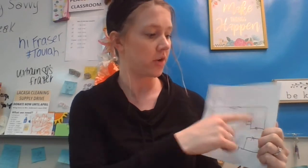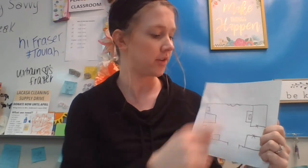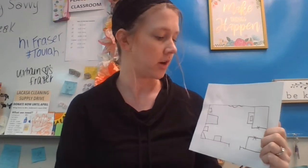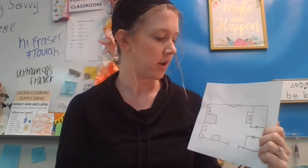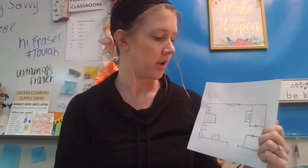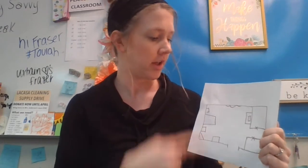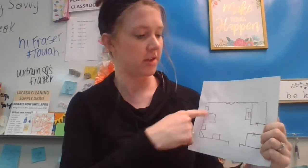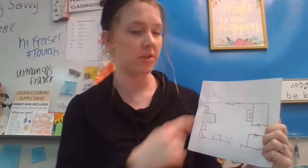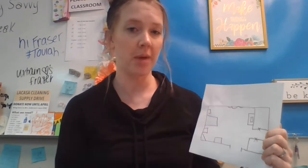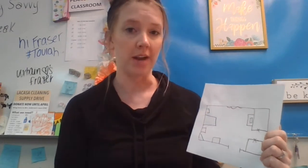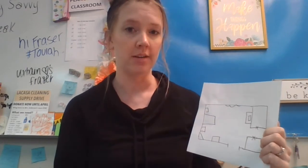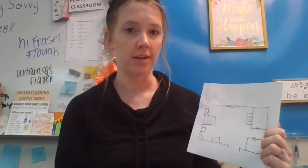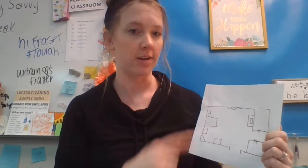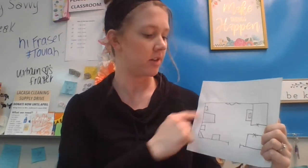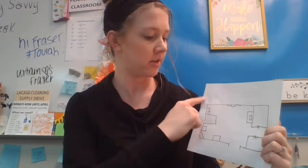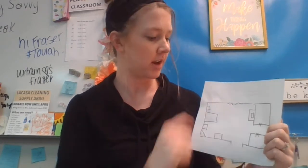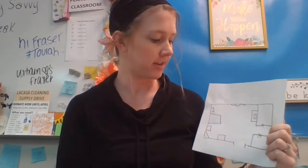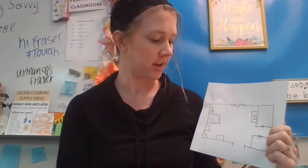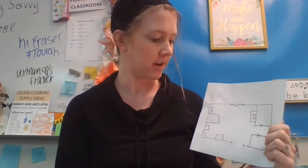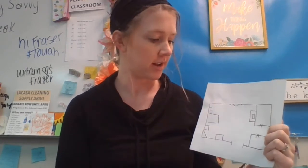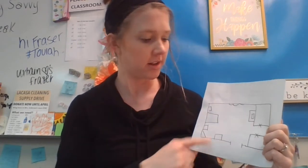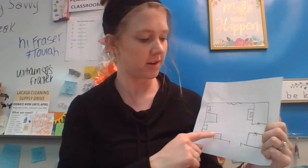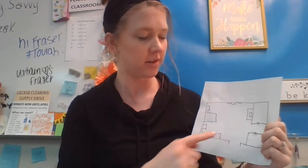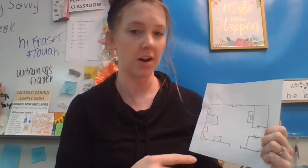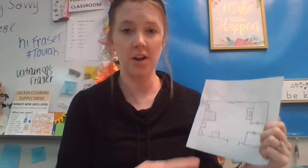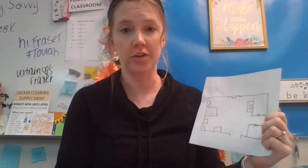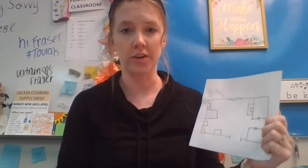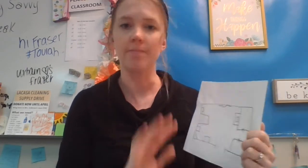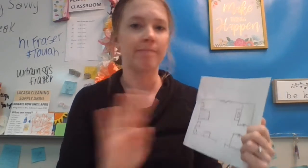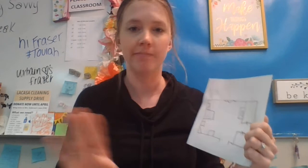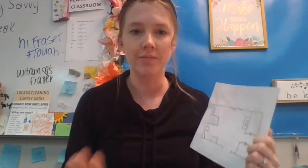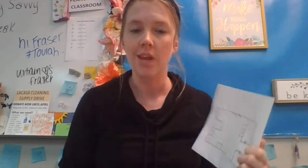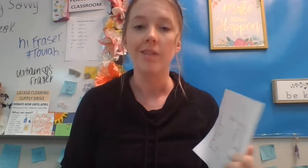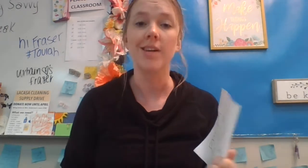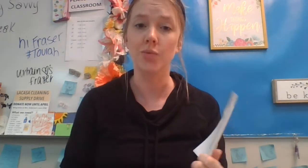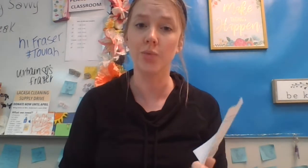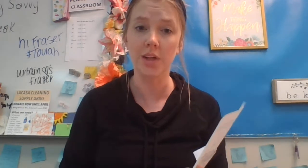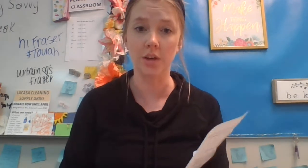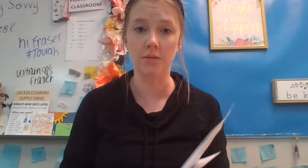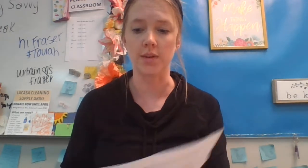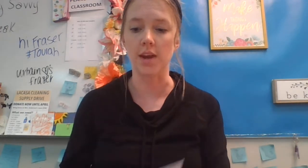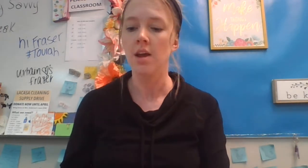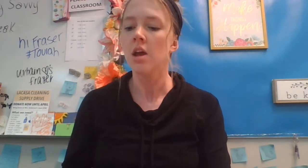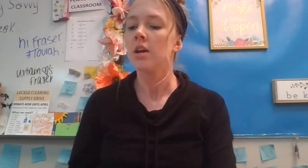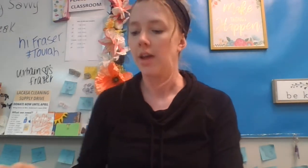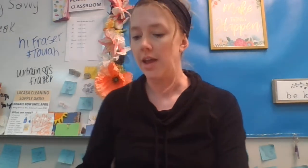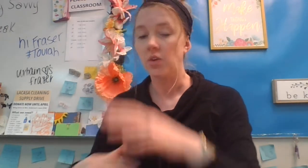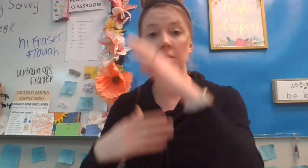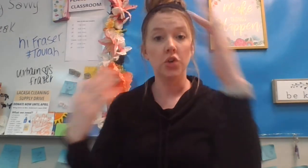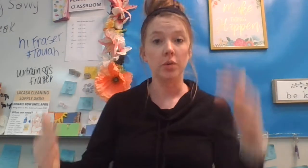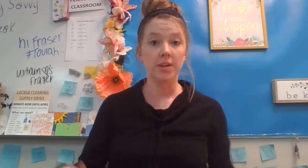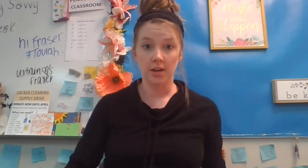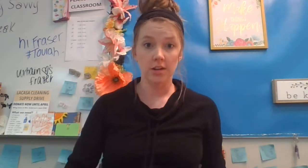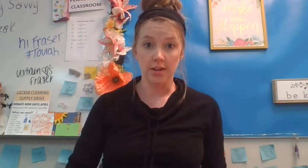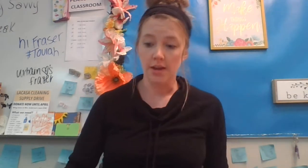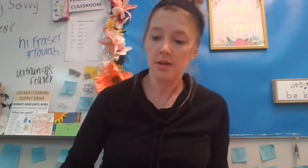dresser, and then there's a bed, and then there's a nightstand, and then there's another dresser. That's really confusing. Okay, so I'm going to show you what it's going to look like,